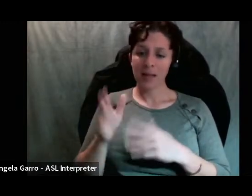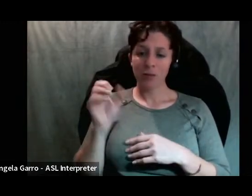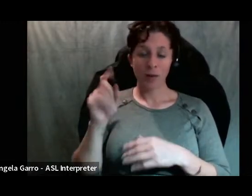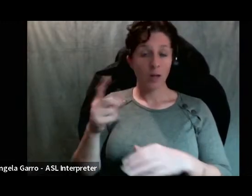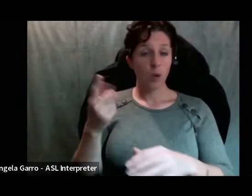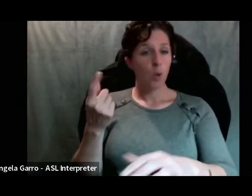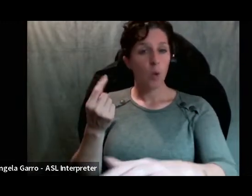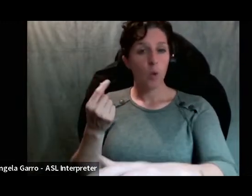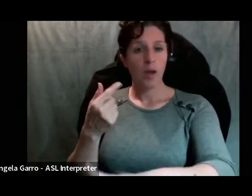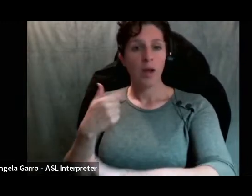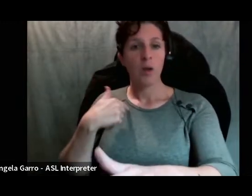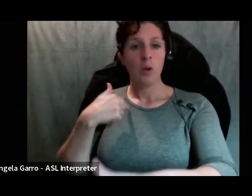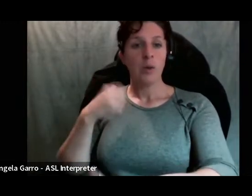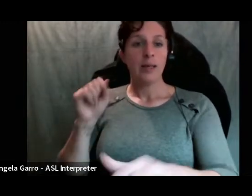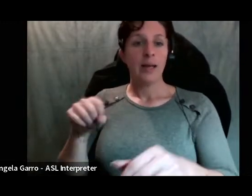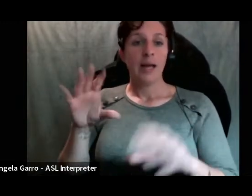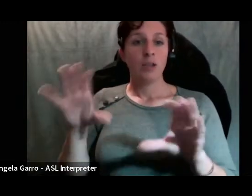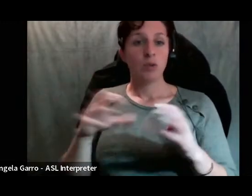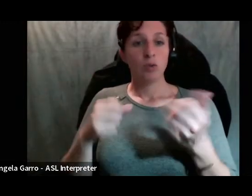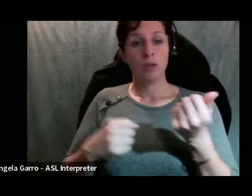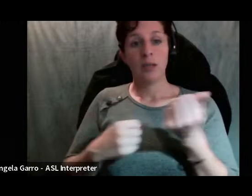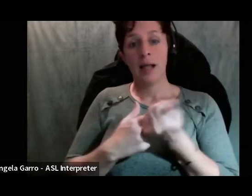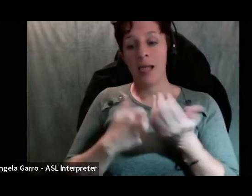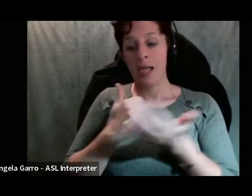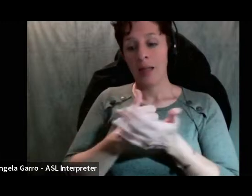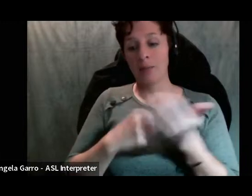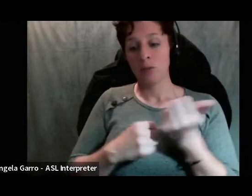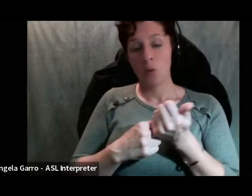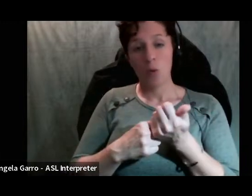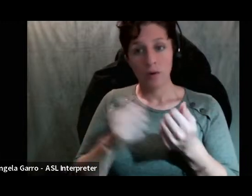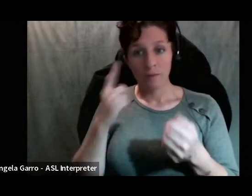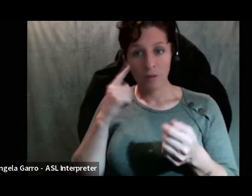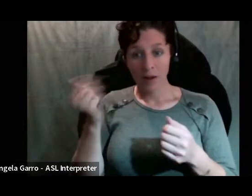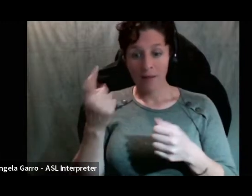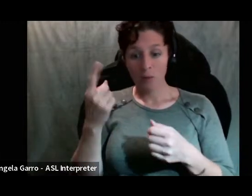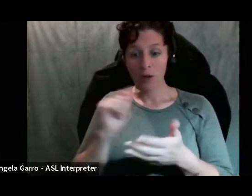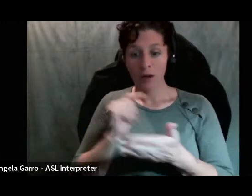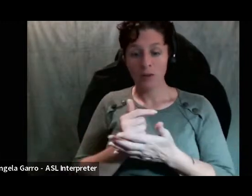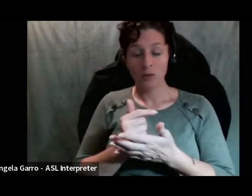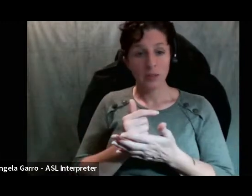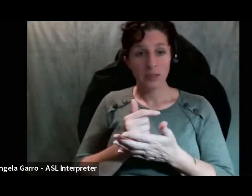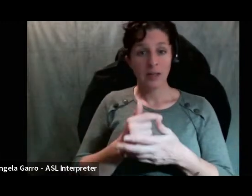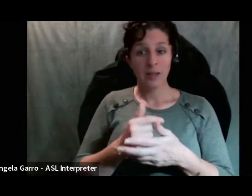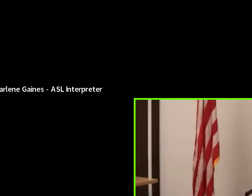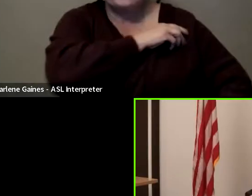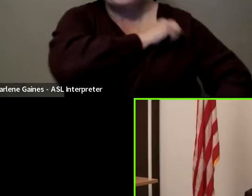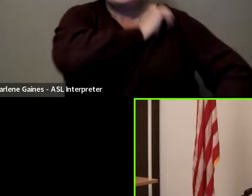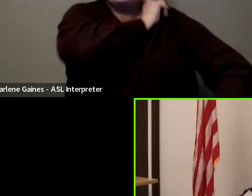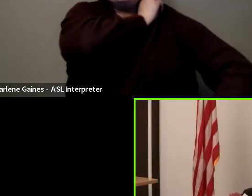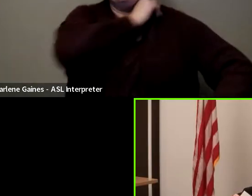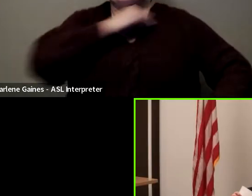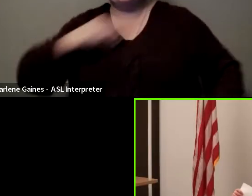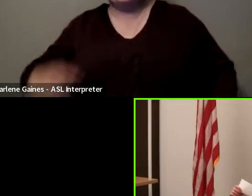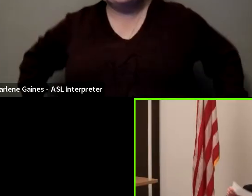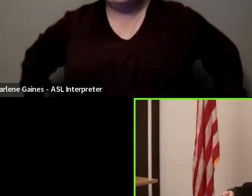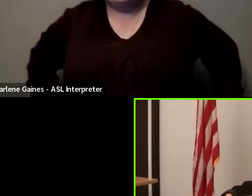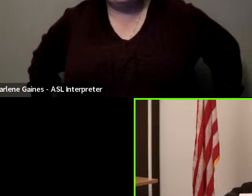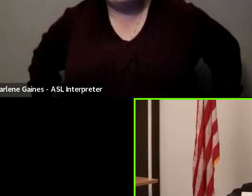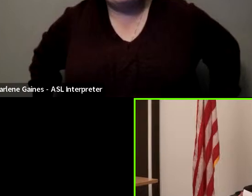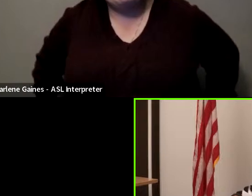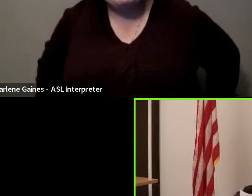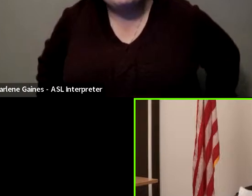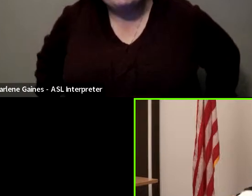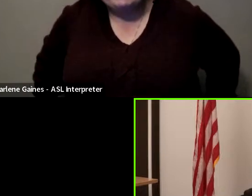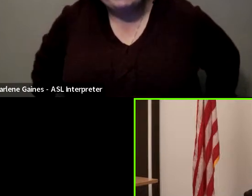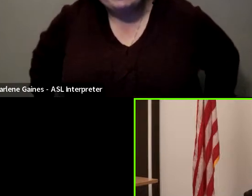do to support helping our goal of everyone graduating, but then the following slides already answer my question. It looks like a lot is going to be in place and it's